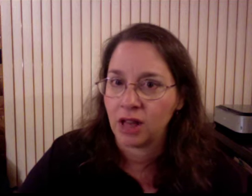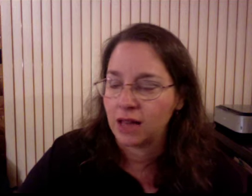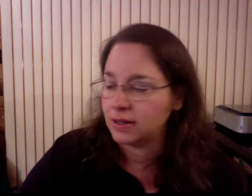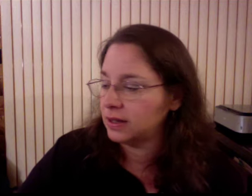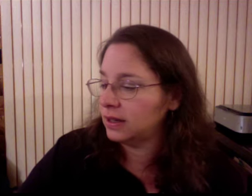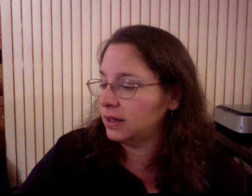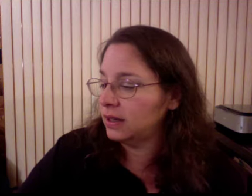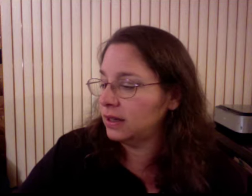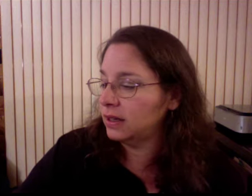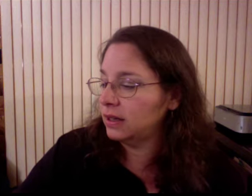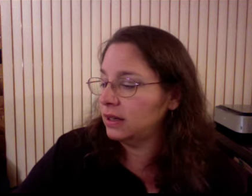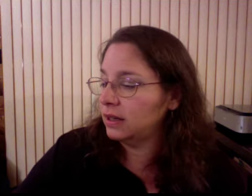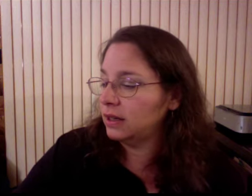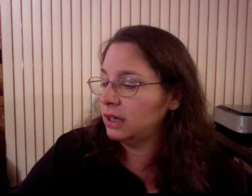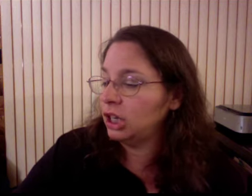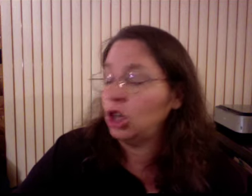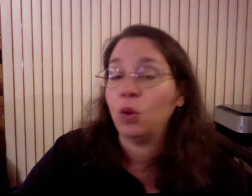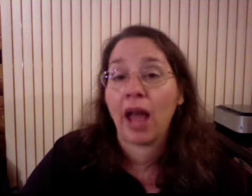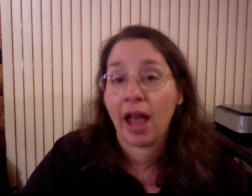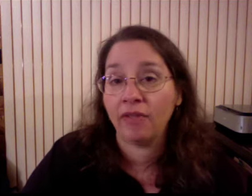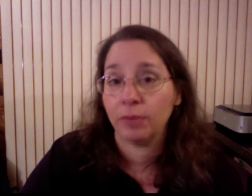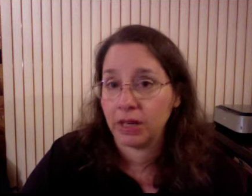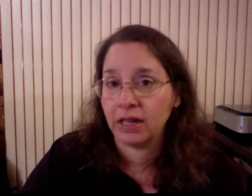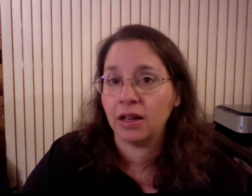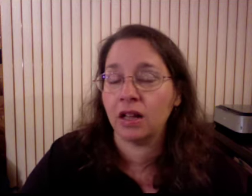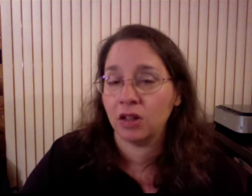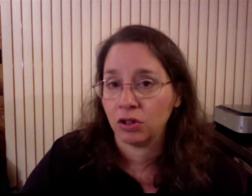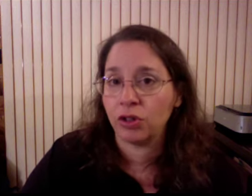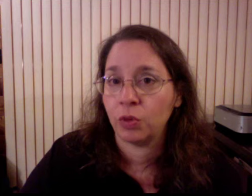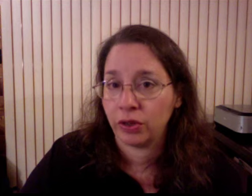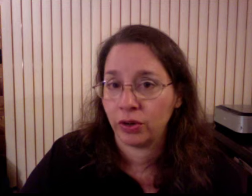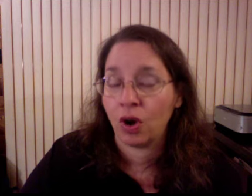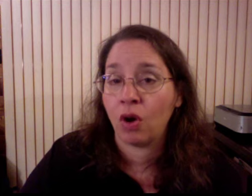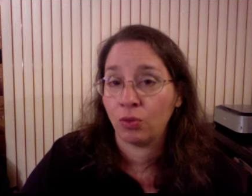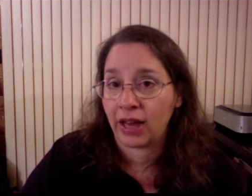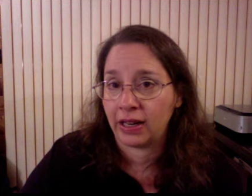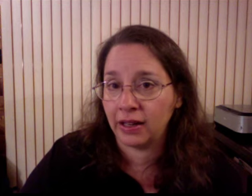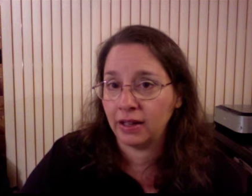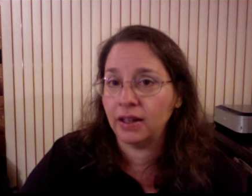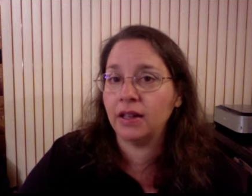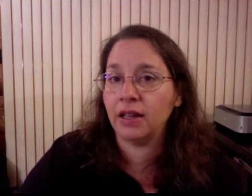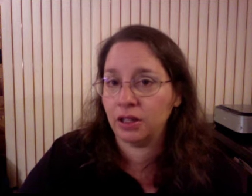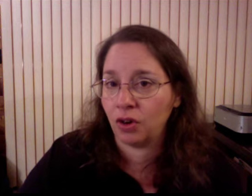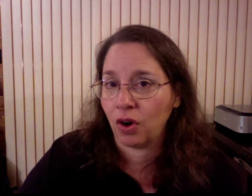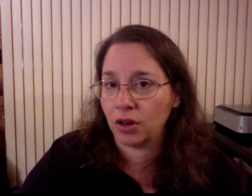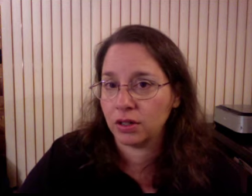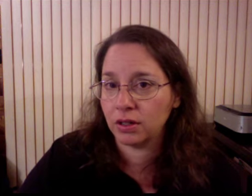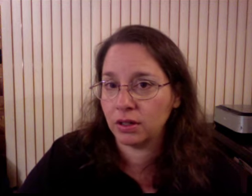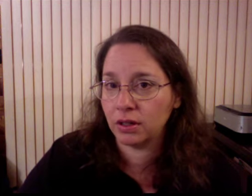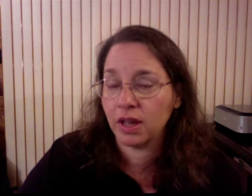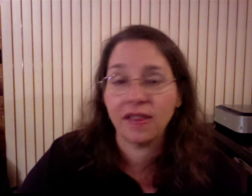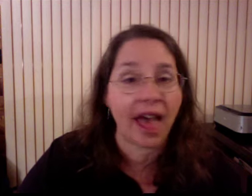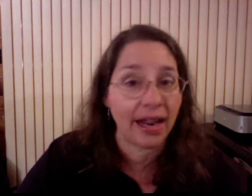lust, you have committed adultery with her already in your heart. That is